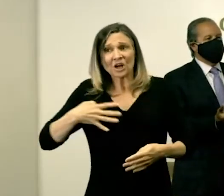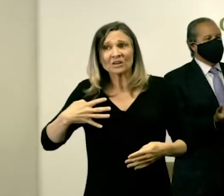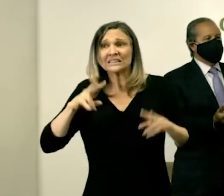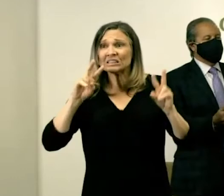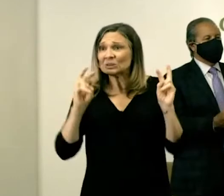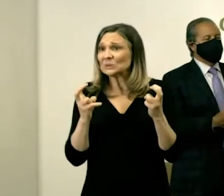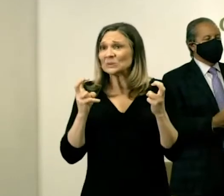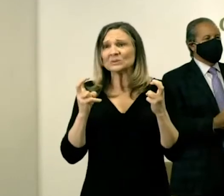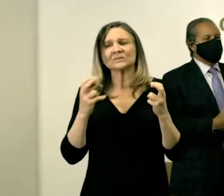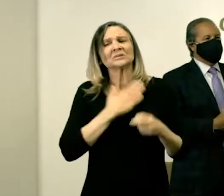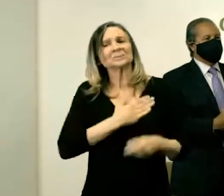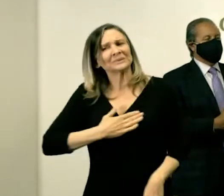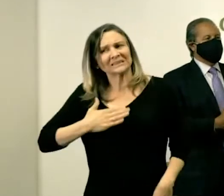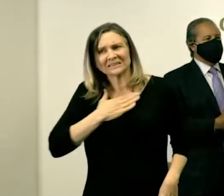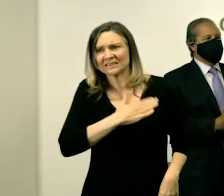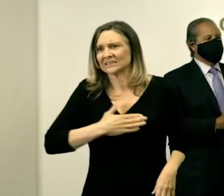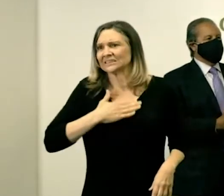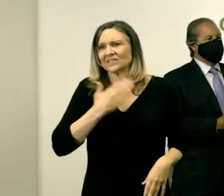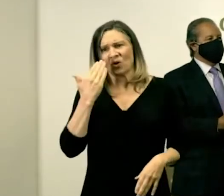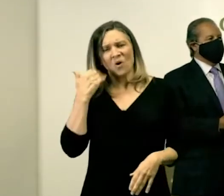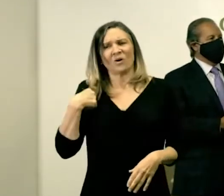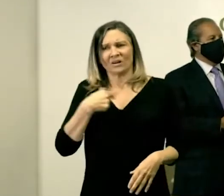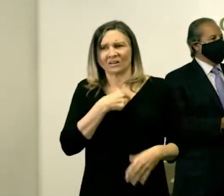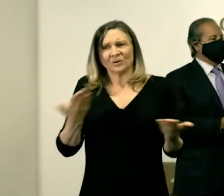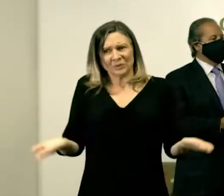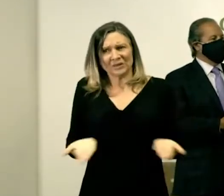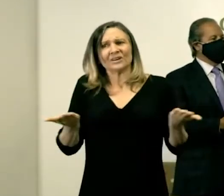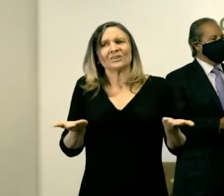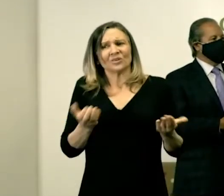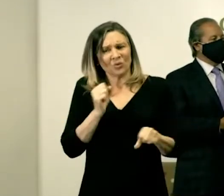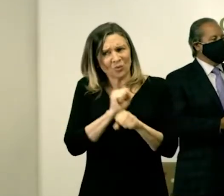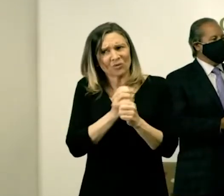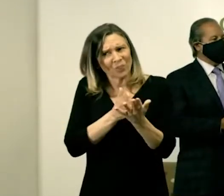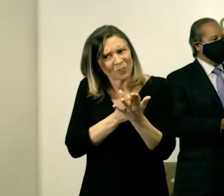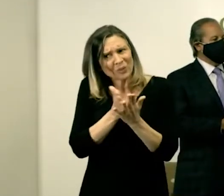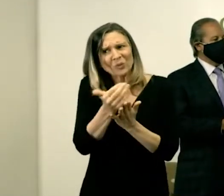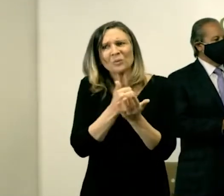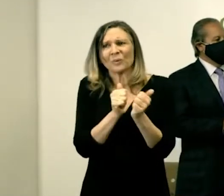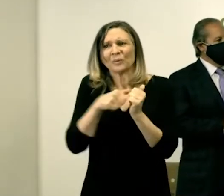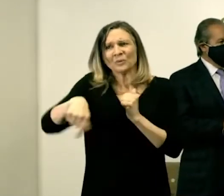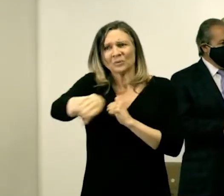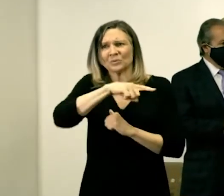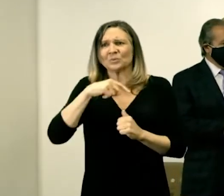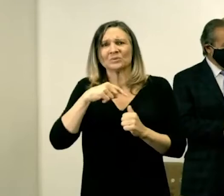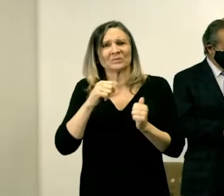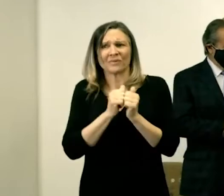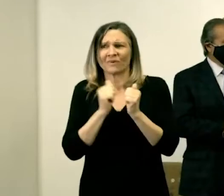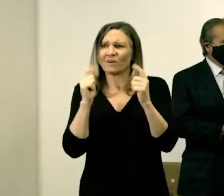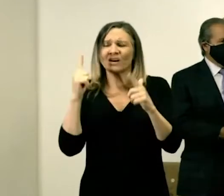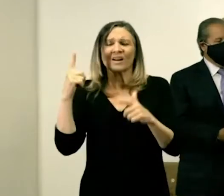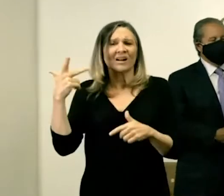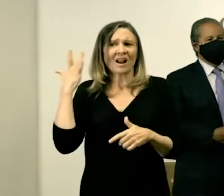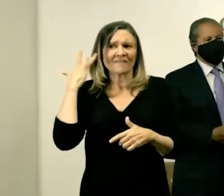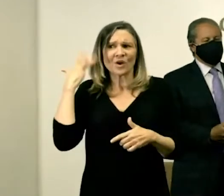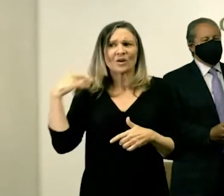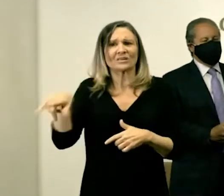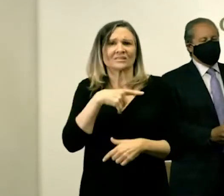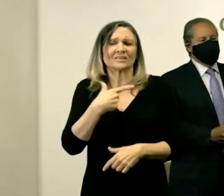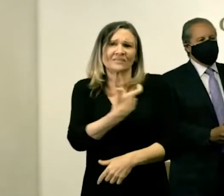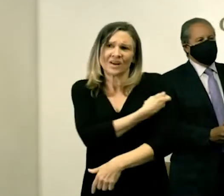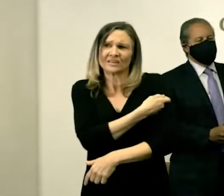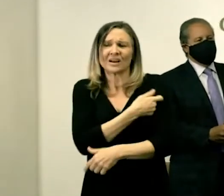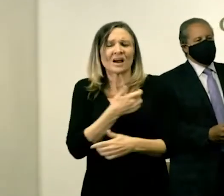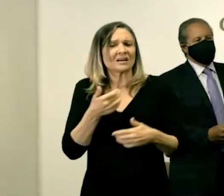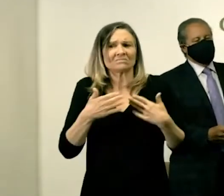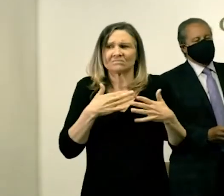please, please know that we're here to work through that and make sure that every Californian is vaccinated as quickly as possible. And this